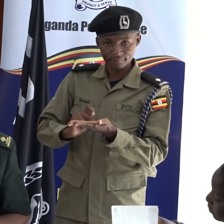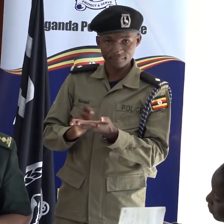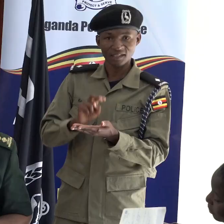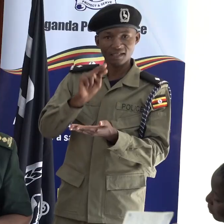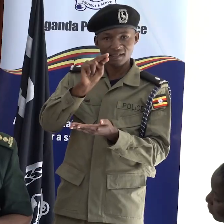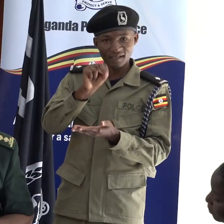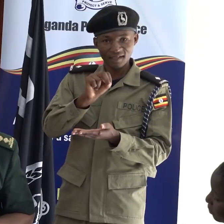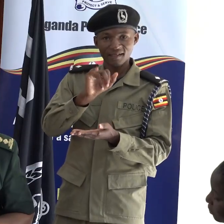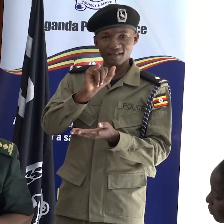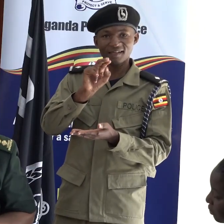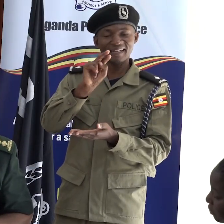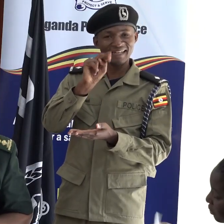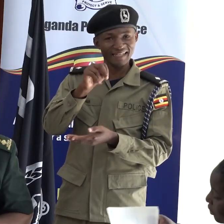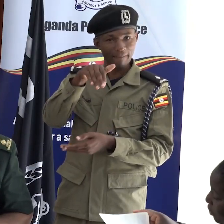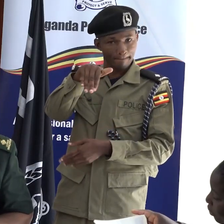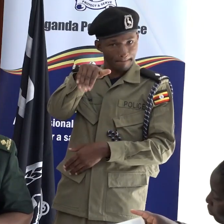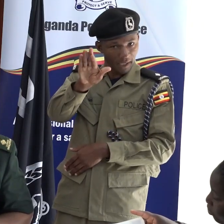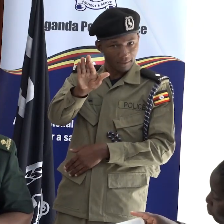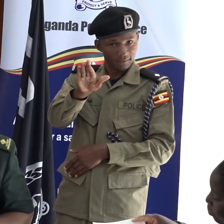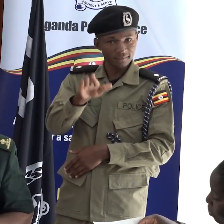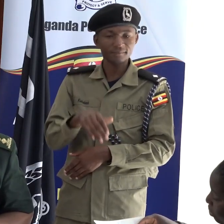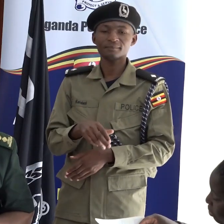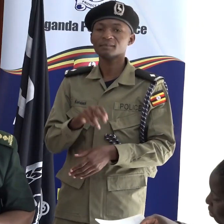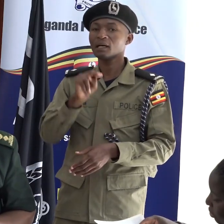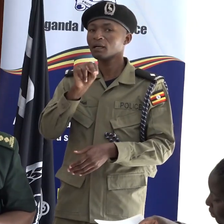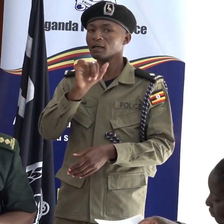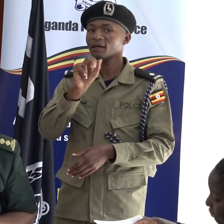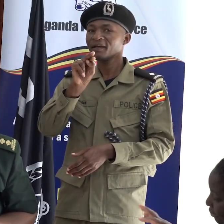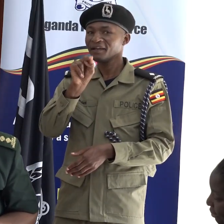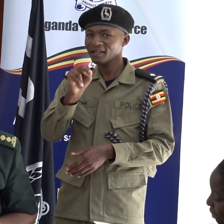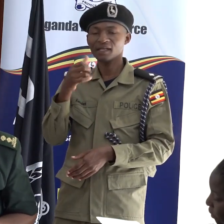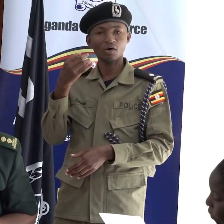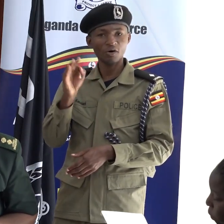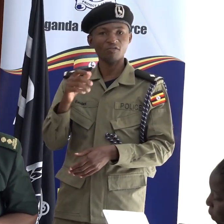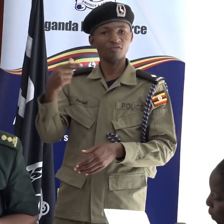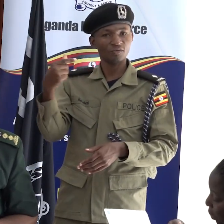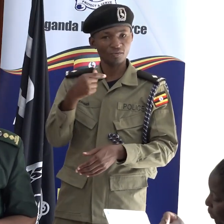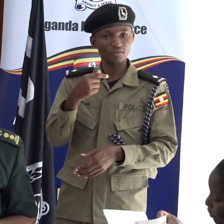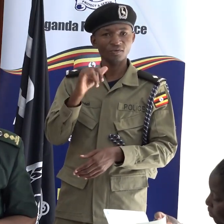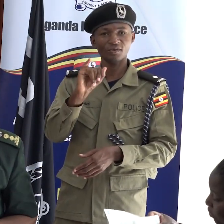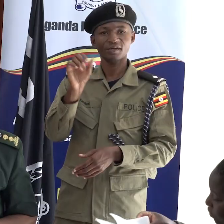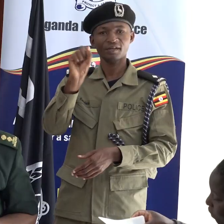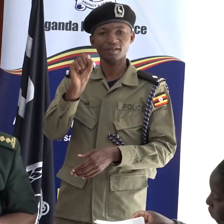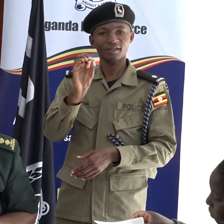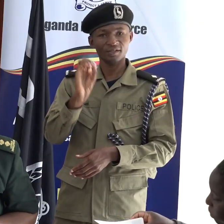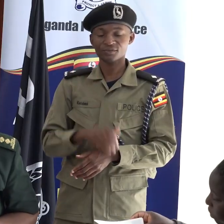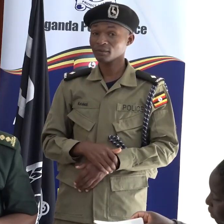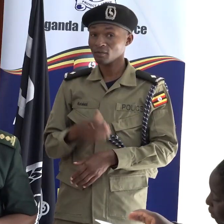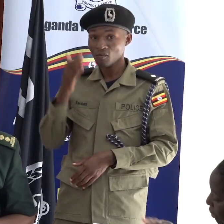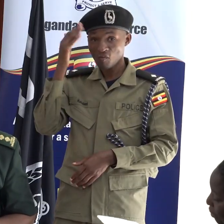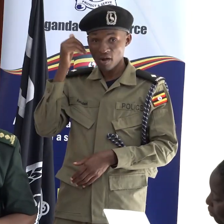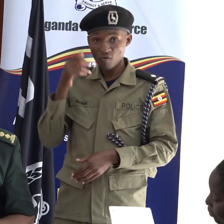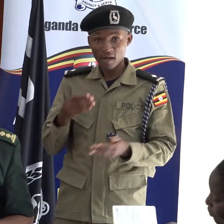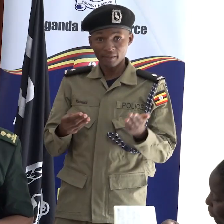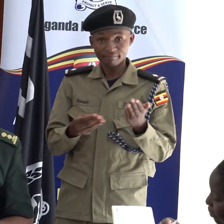National Identification Number. It is important because this is to frustrate